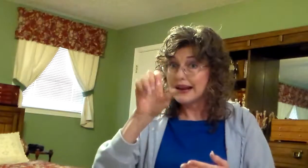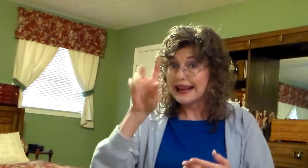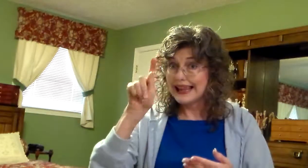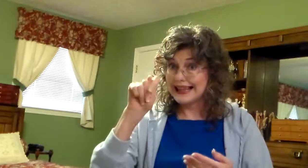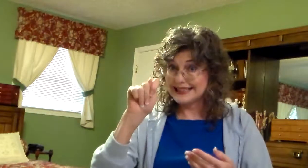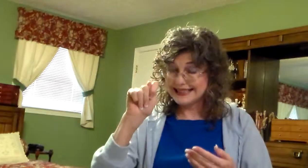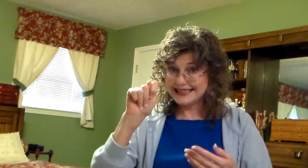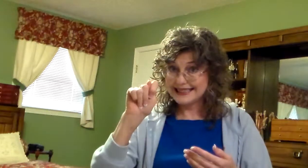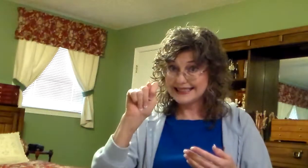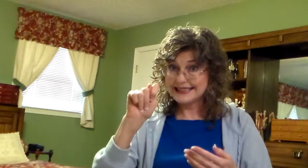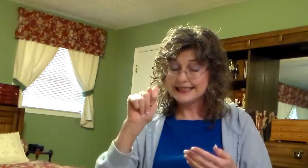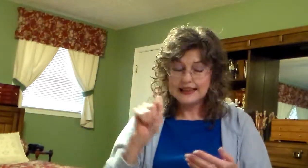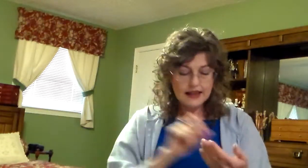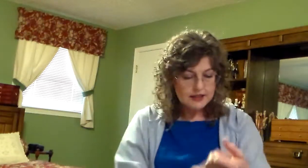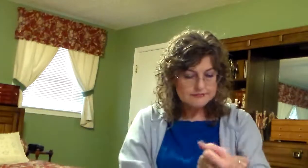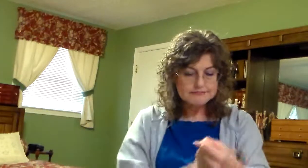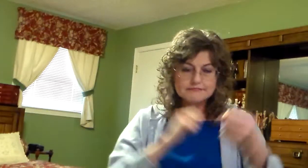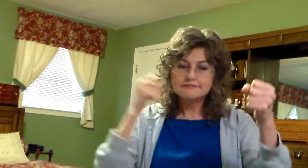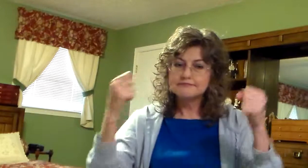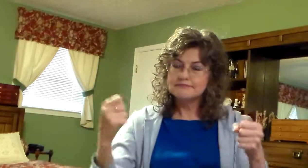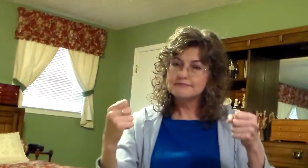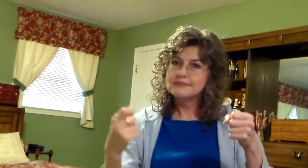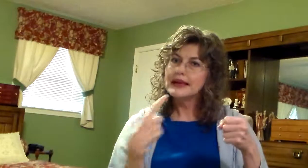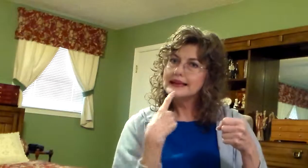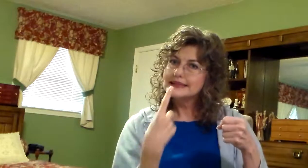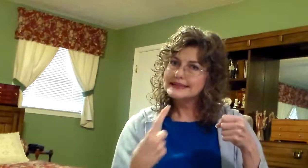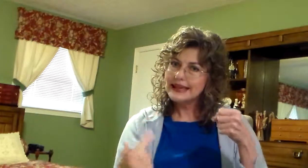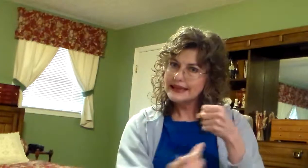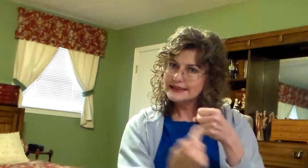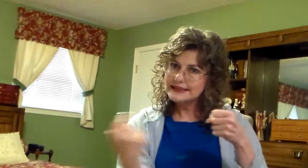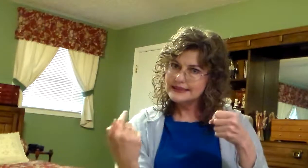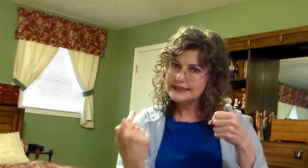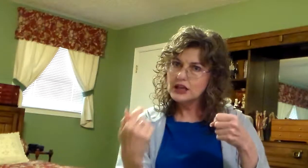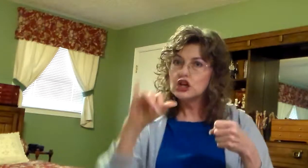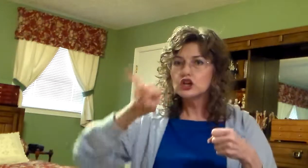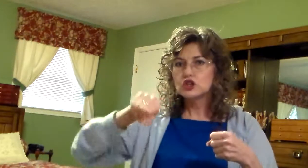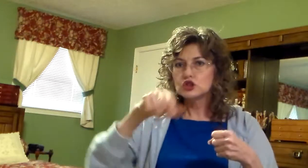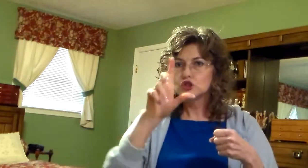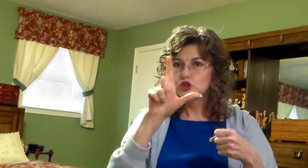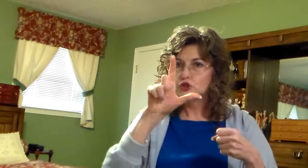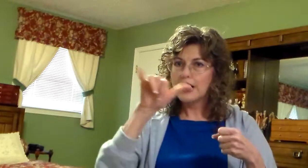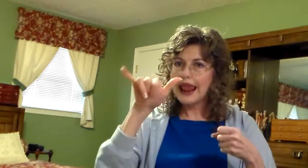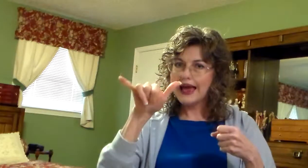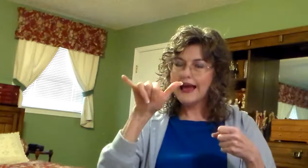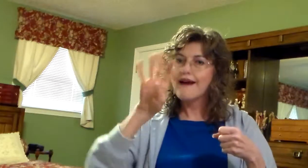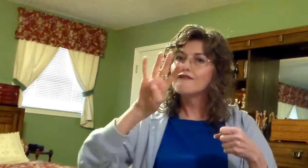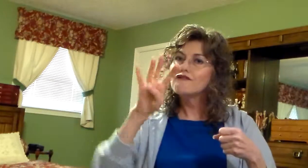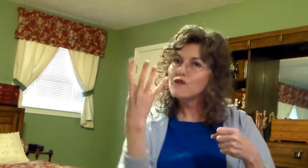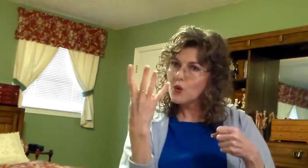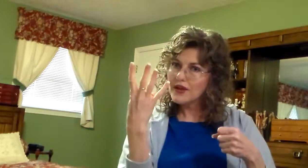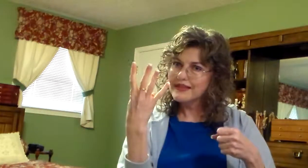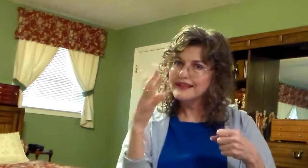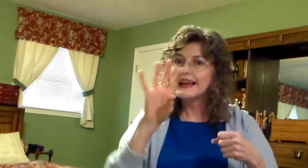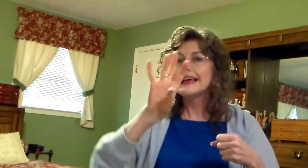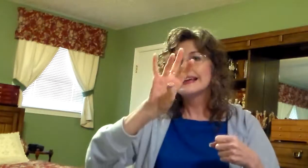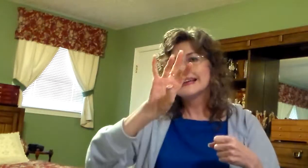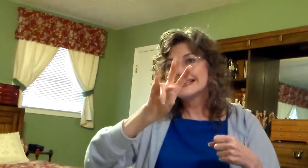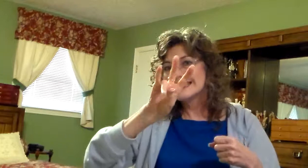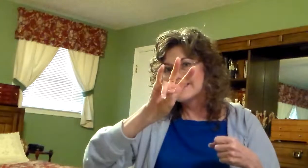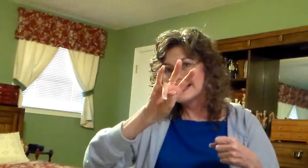tablet, it says July 4th, 1776. And that day is a very special day in